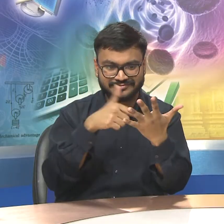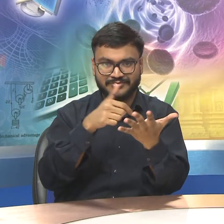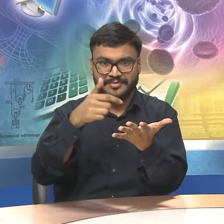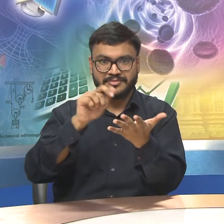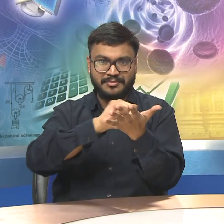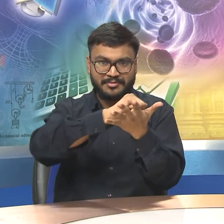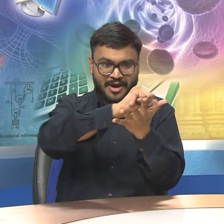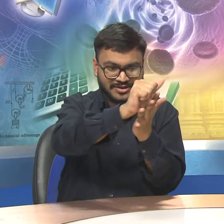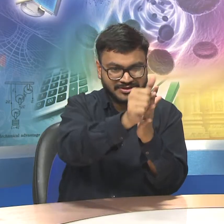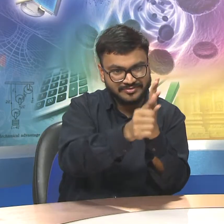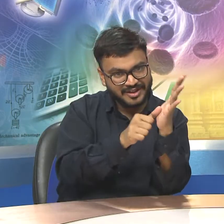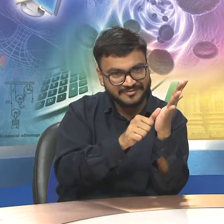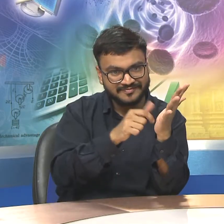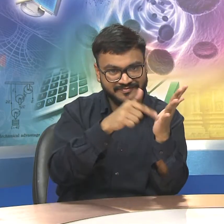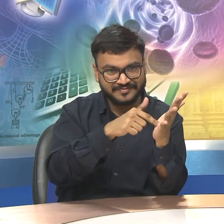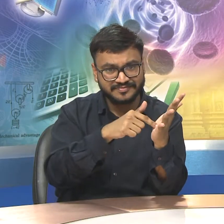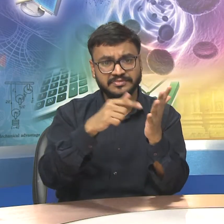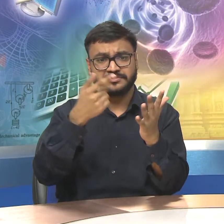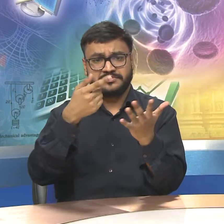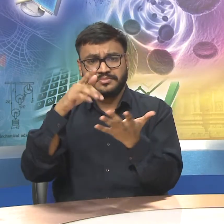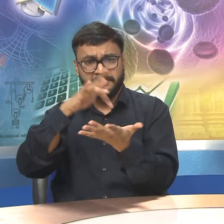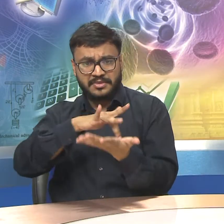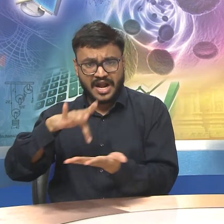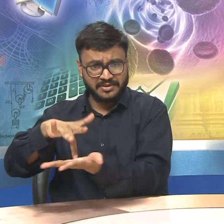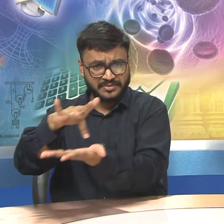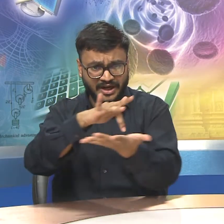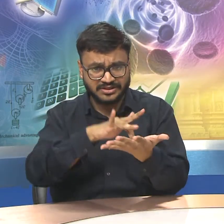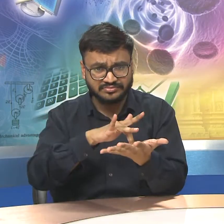Let's compare some sign. Our aim is to compare handshake,